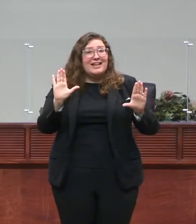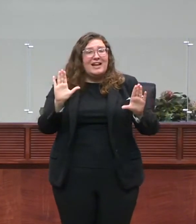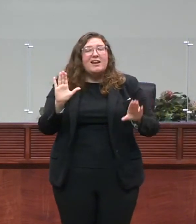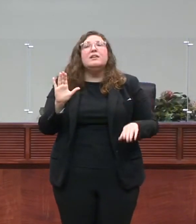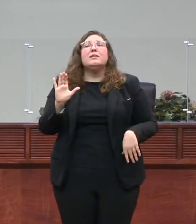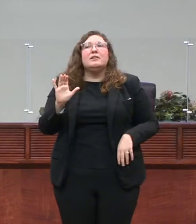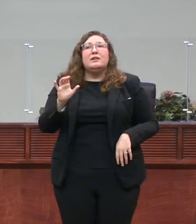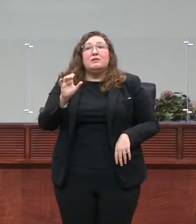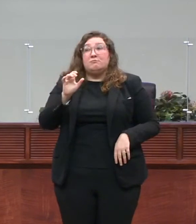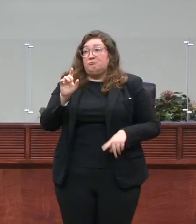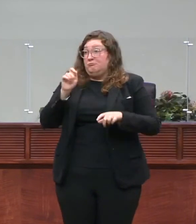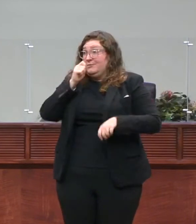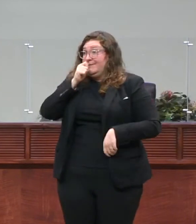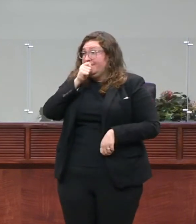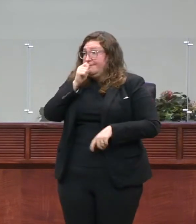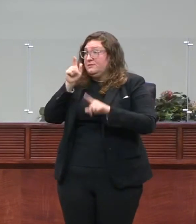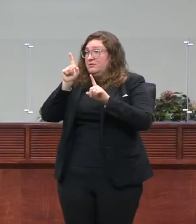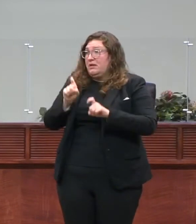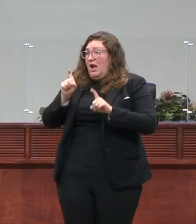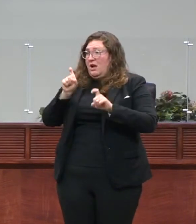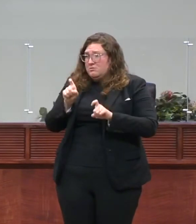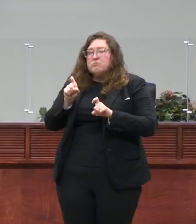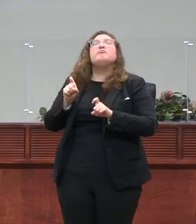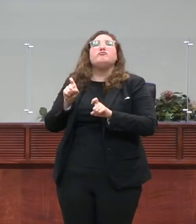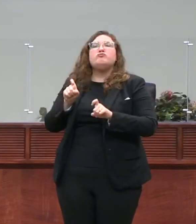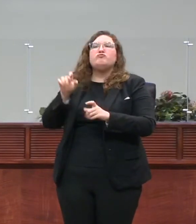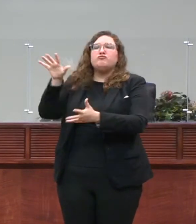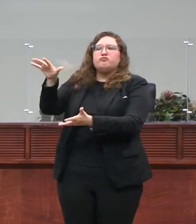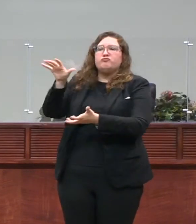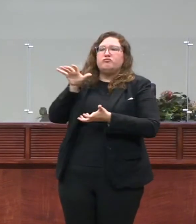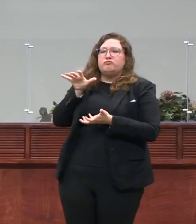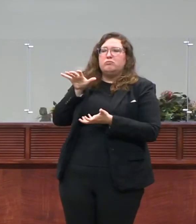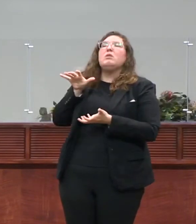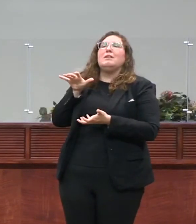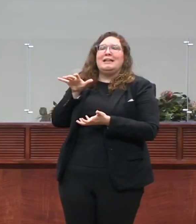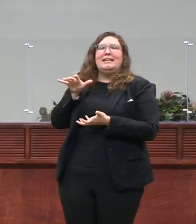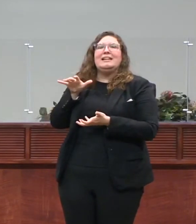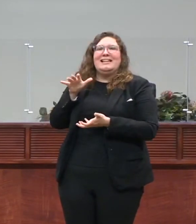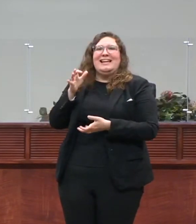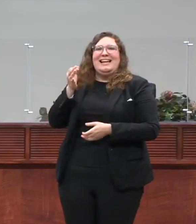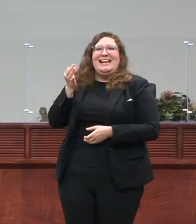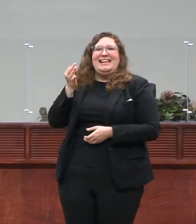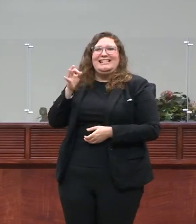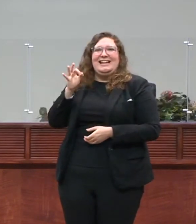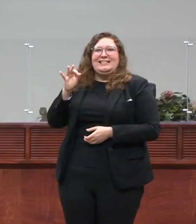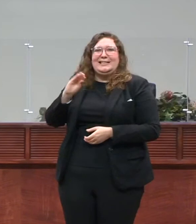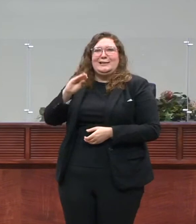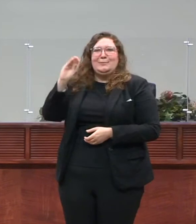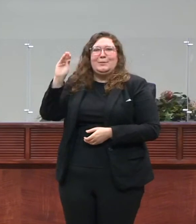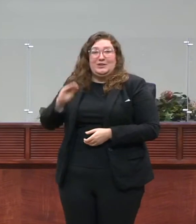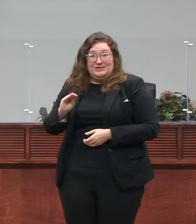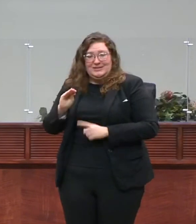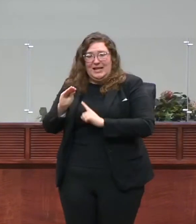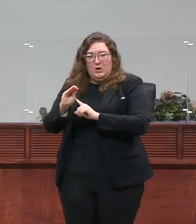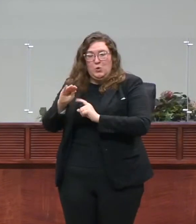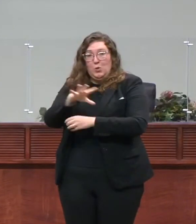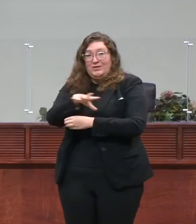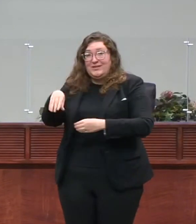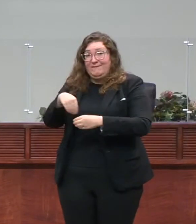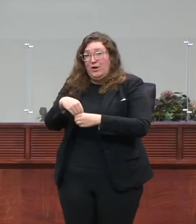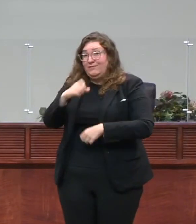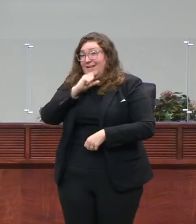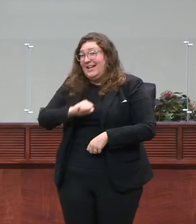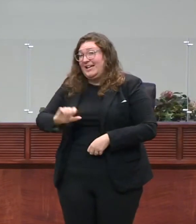19% of all cases continue to be the highest number of contribution by age group, and that is 5 to